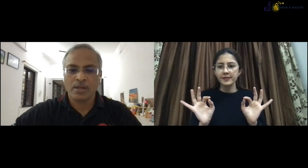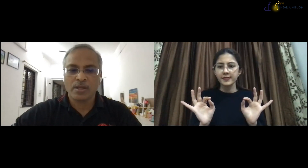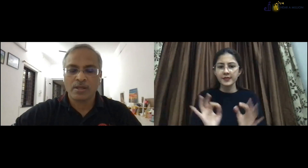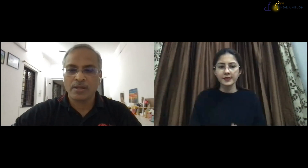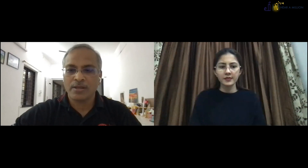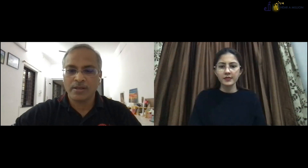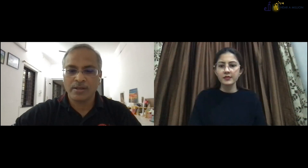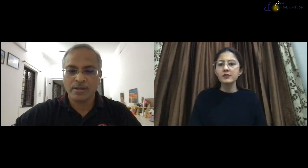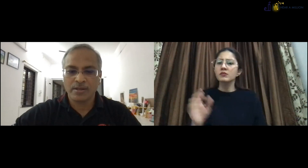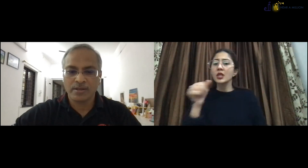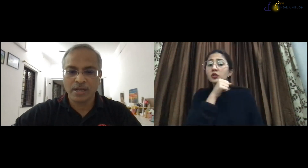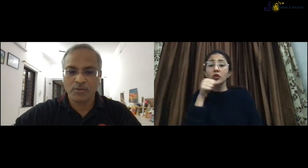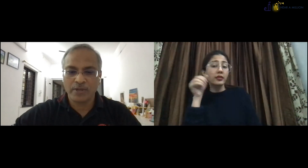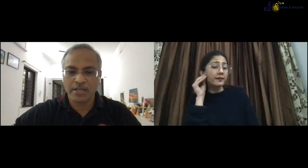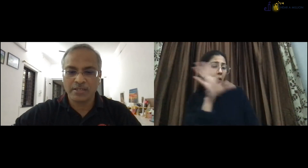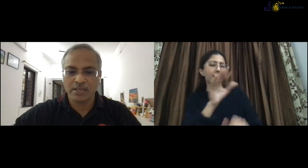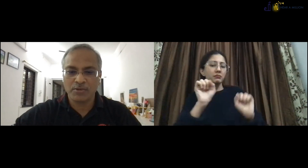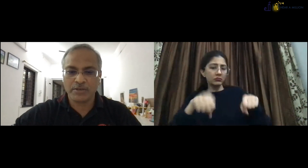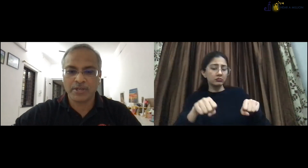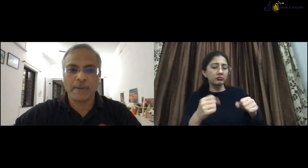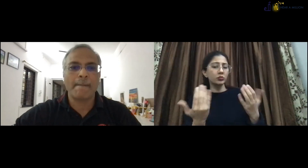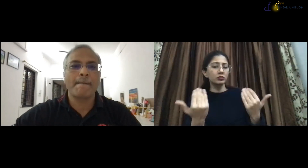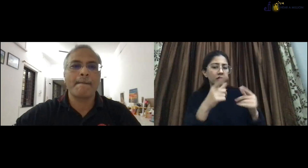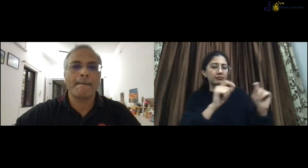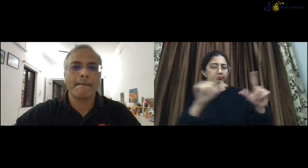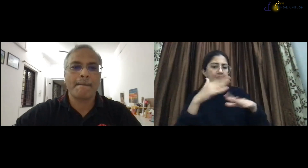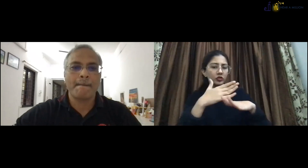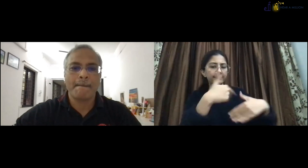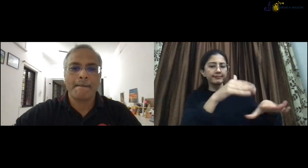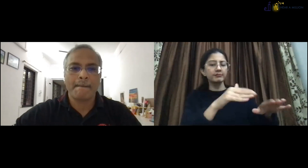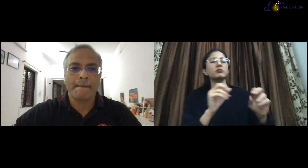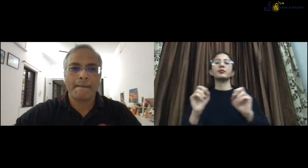Yeah, Dipesh, you can share now. Now it's allowed. Okay.